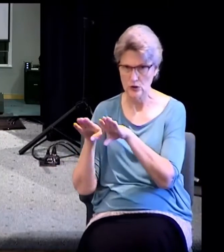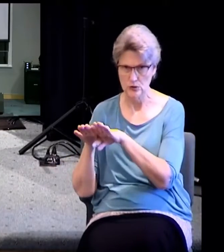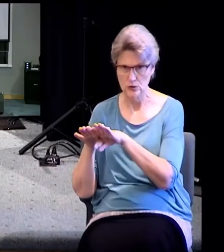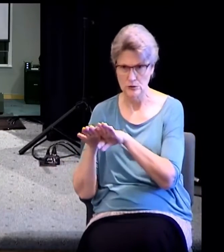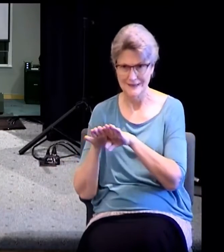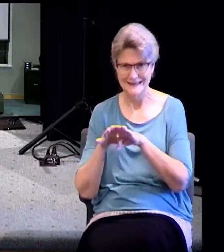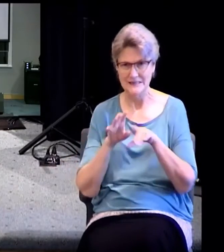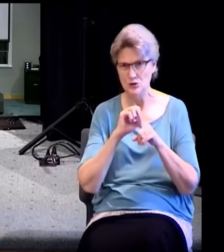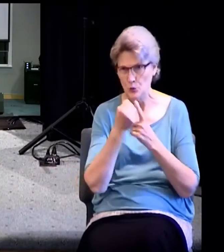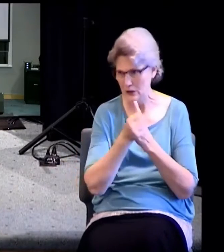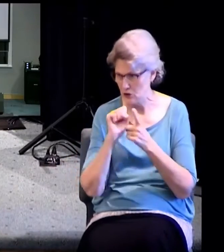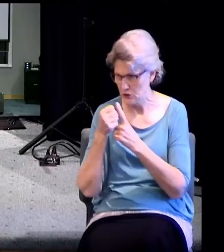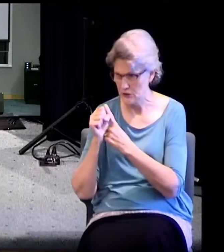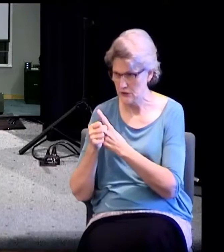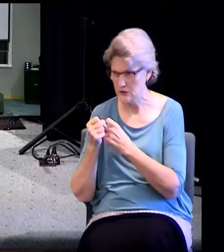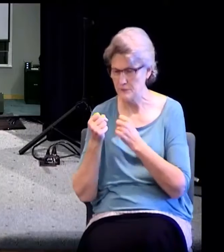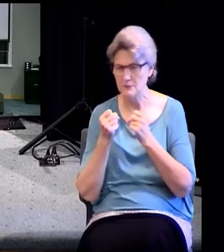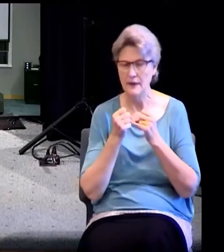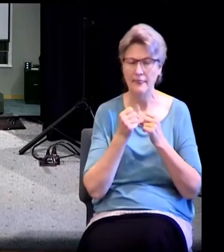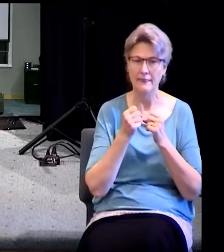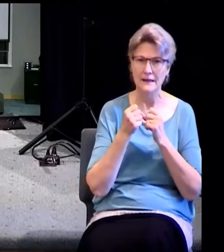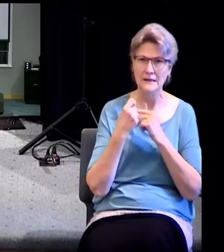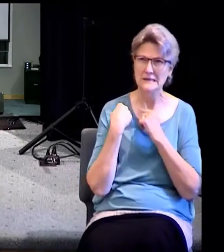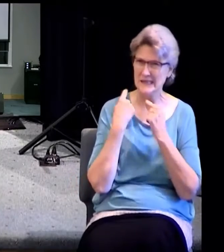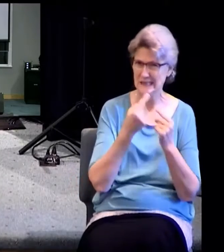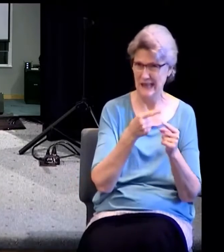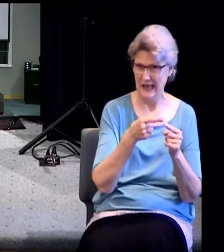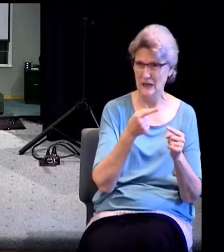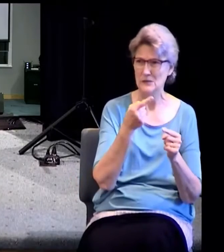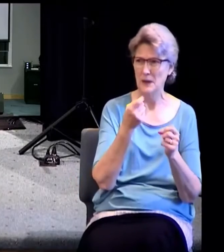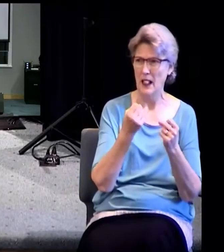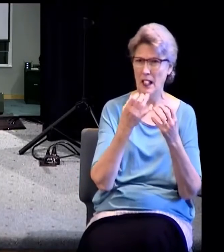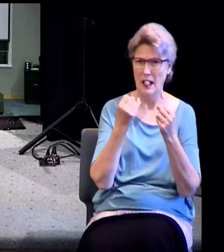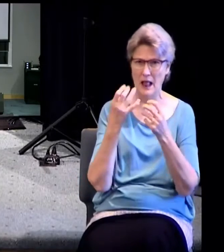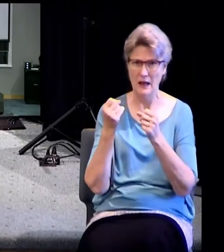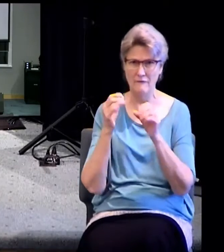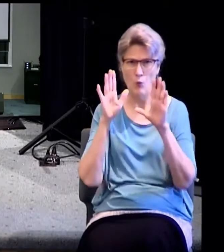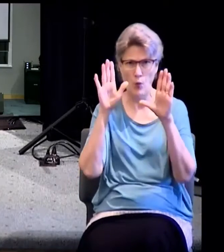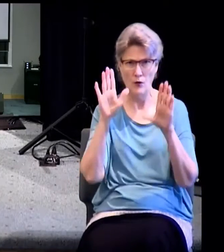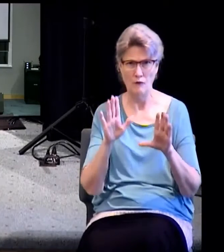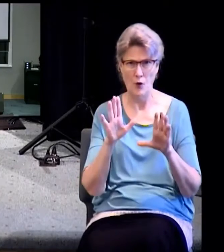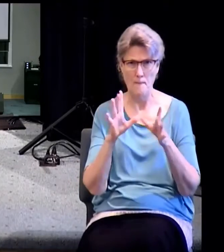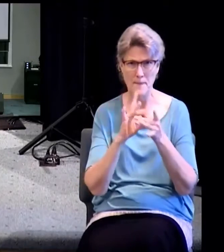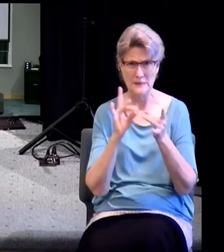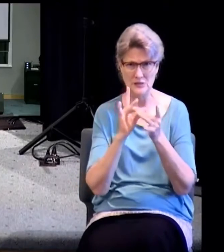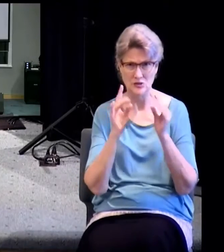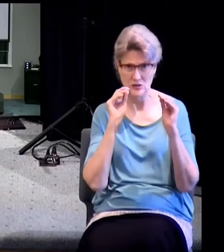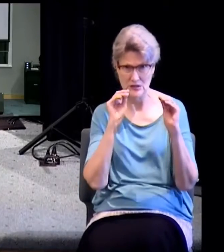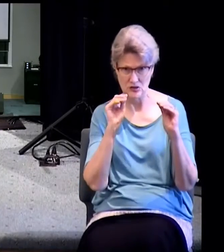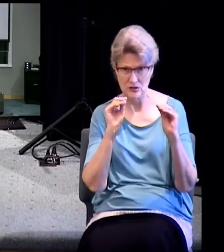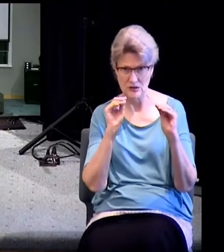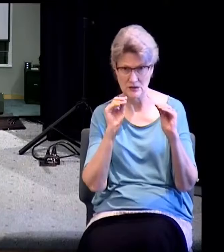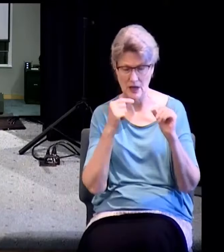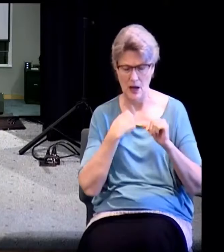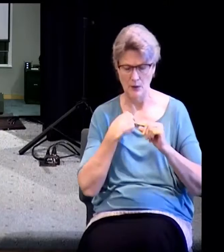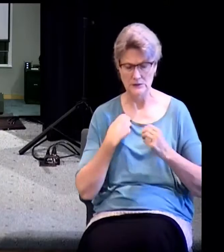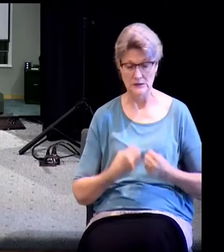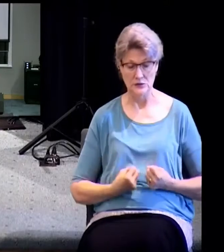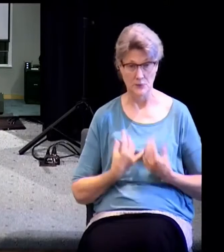many great messages, teaching, etc. online, and I was inspired by one of